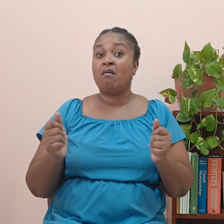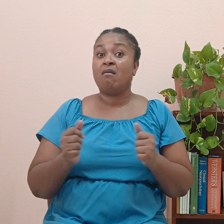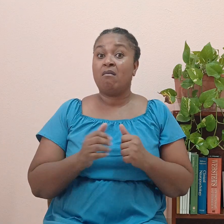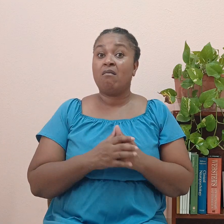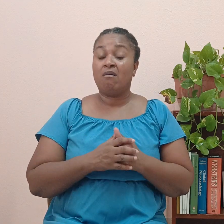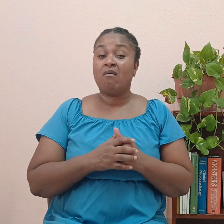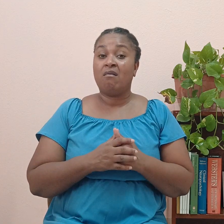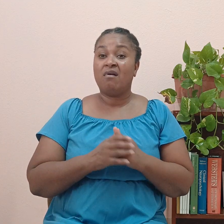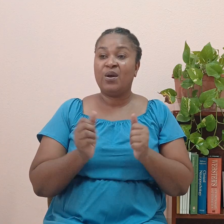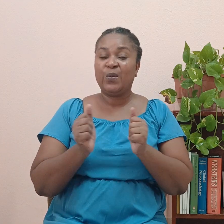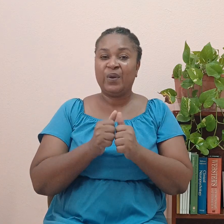With good physical,